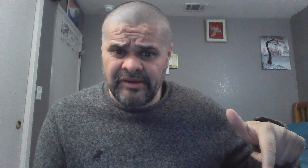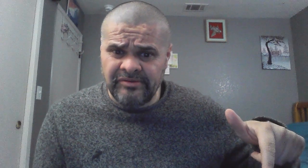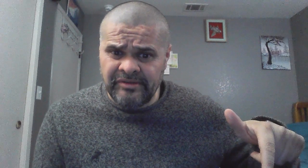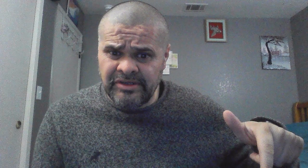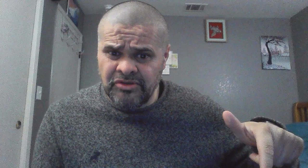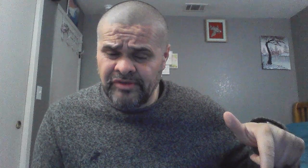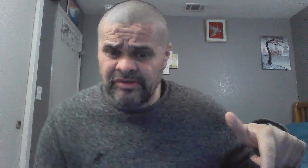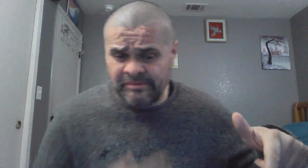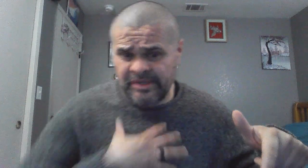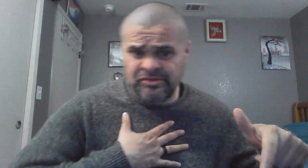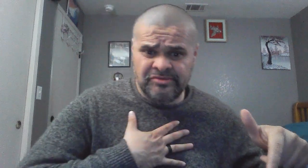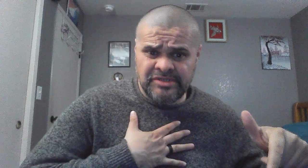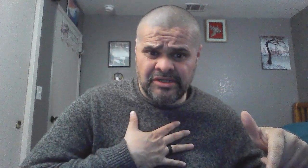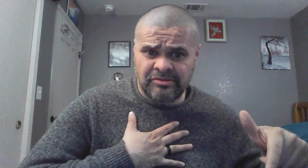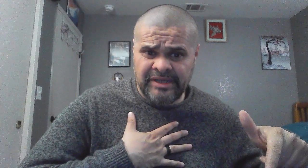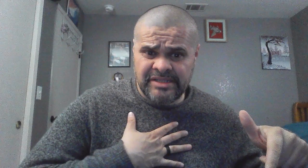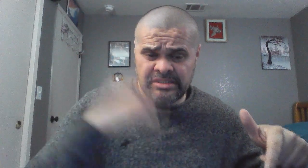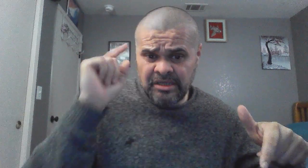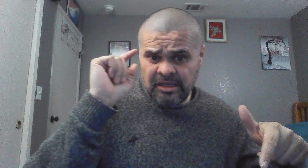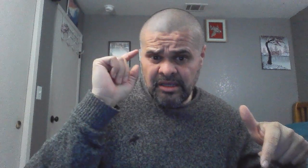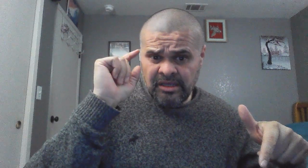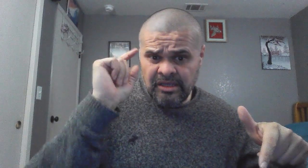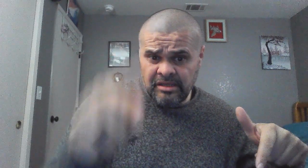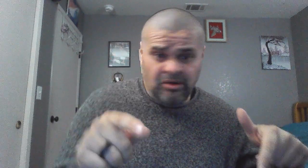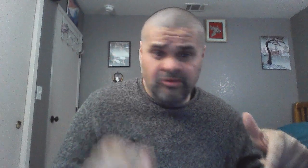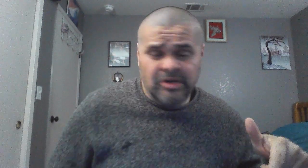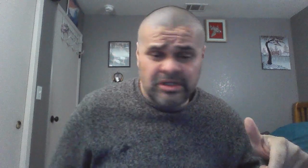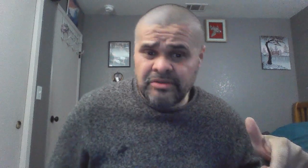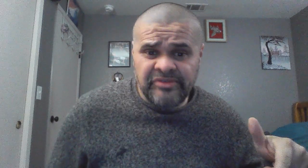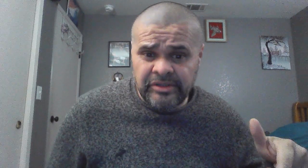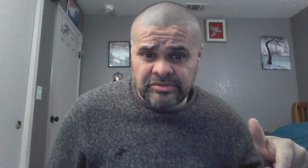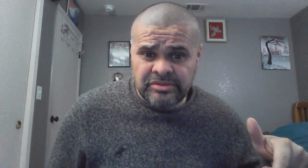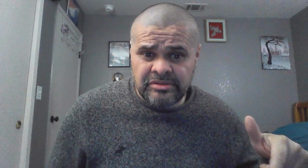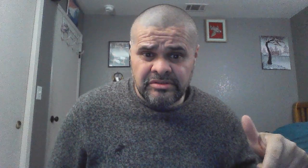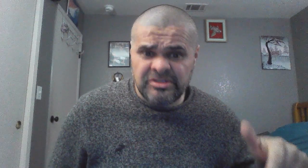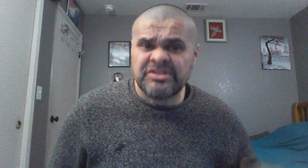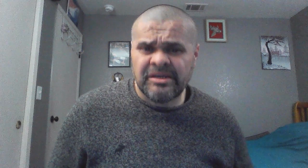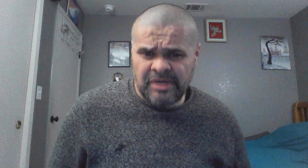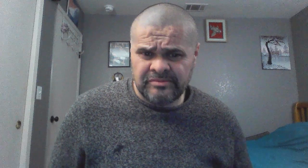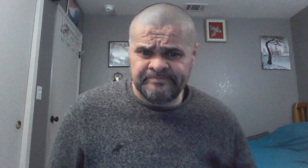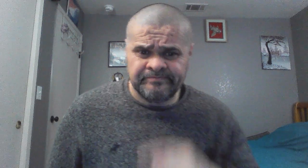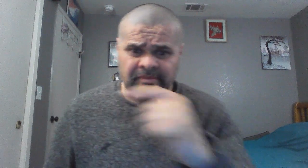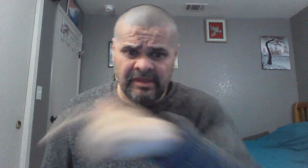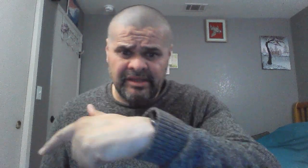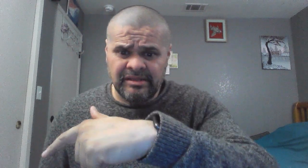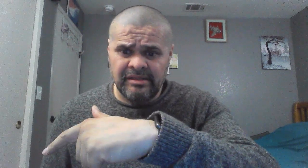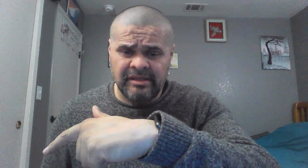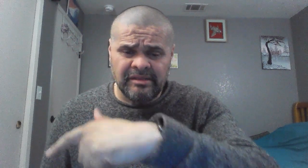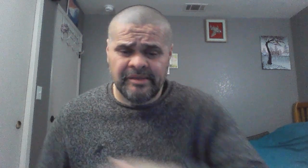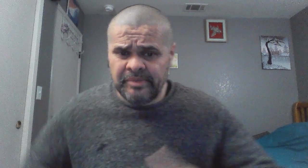of every new video that my YouTube channel gets. Over 100 videos. Just check them out. Hit the like button